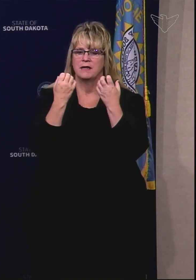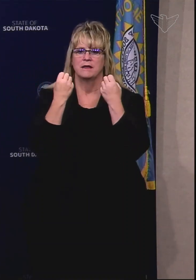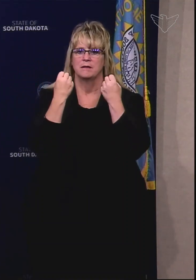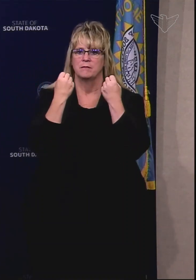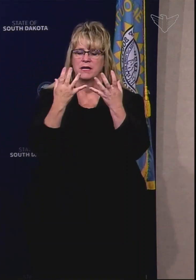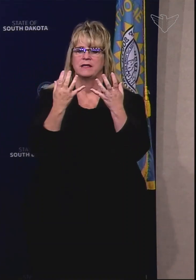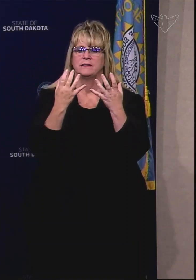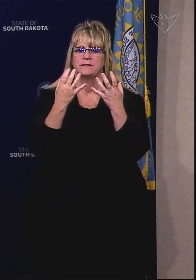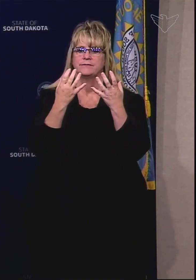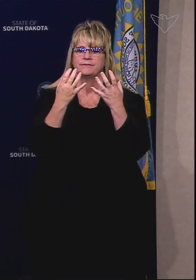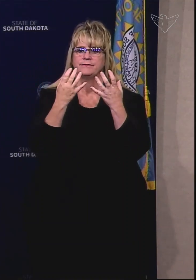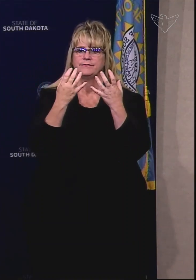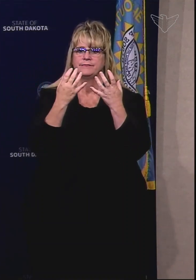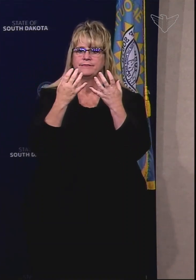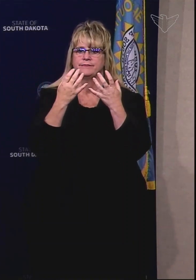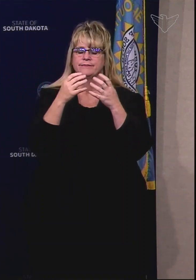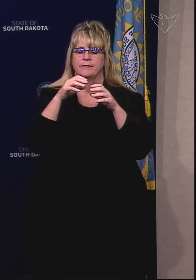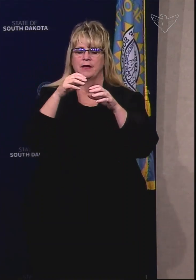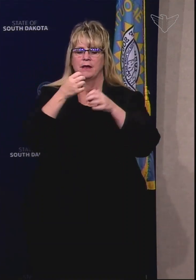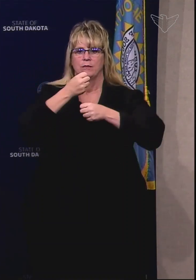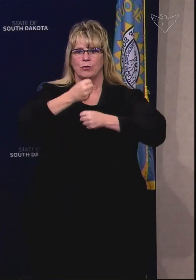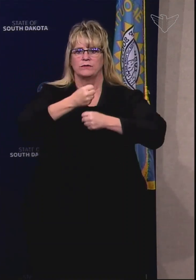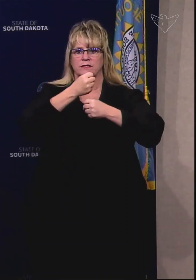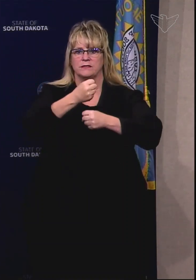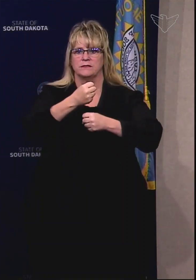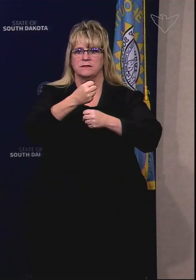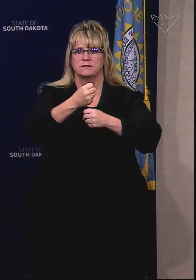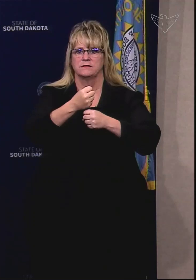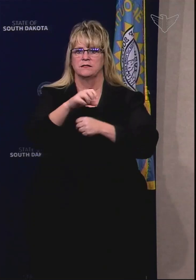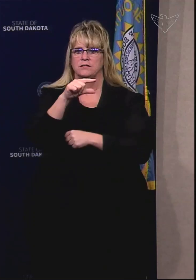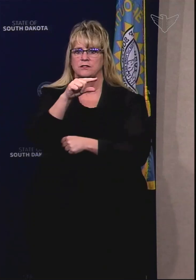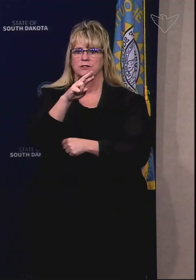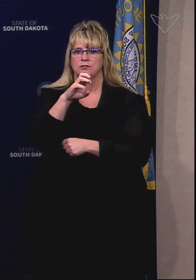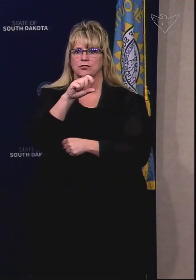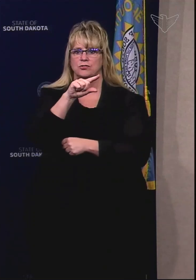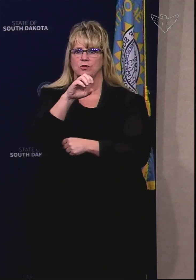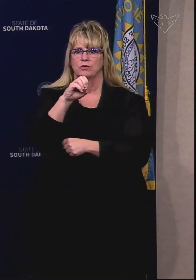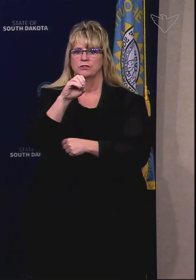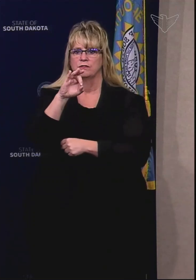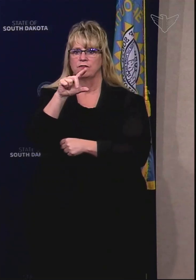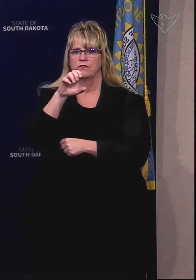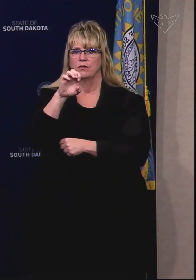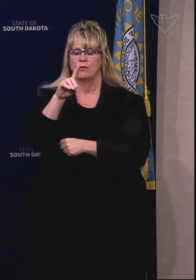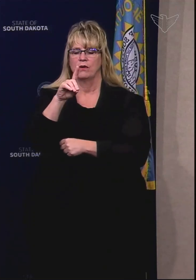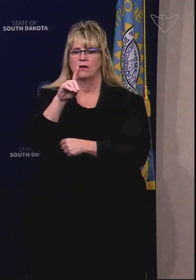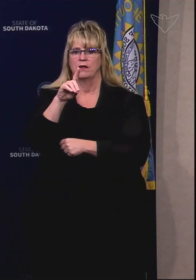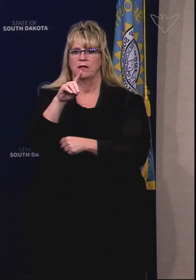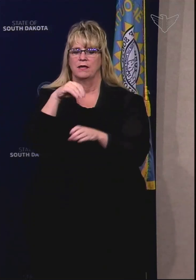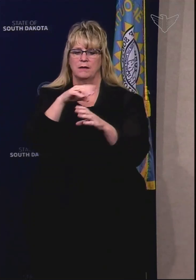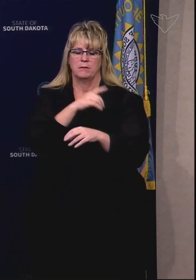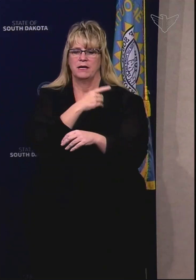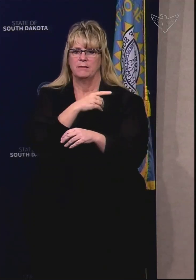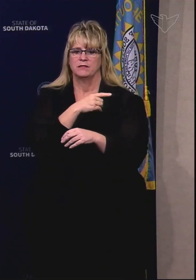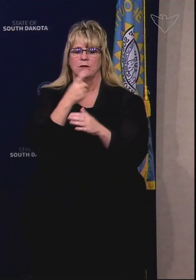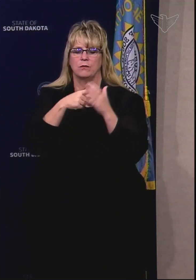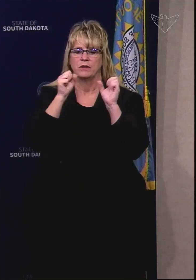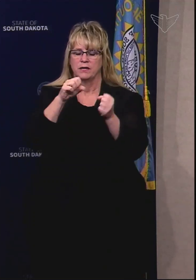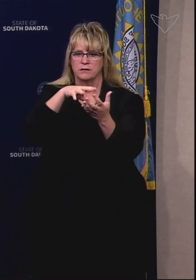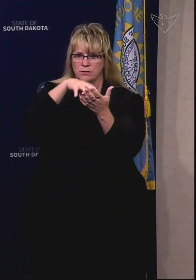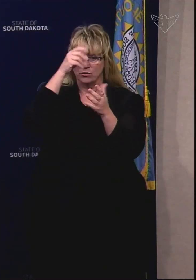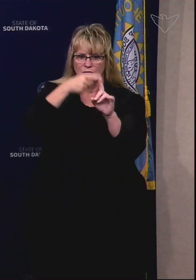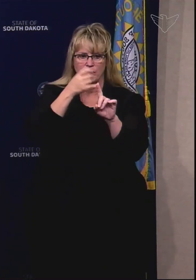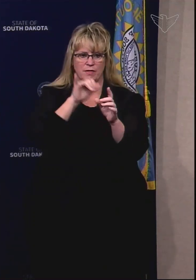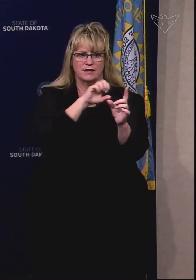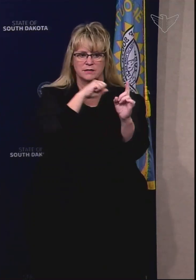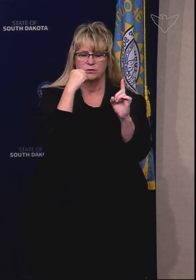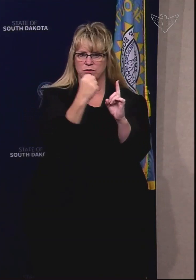to George Floyd while he was in the custody of the Minneapolis police. I want to talk a little bit about what we can learn from that situation and what